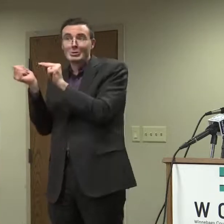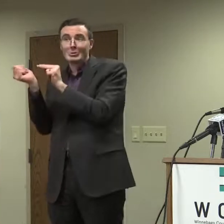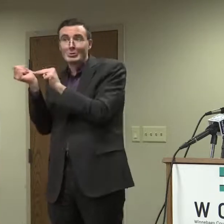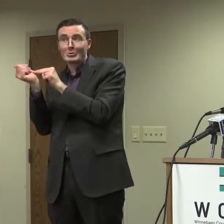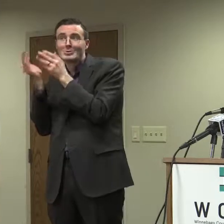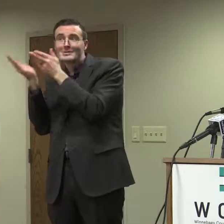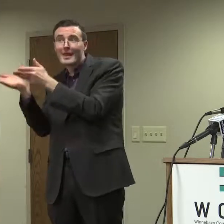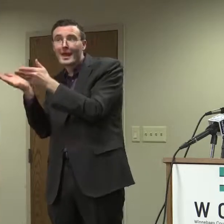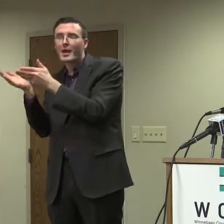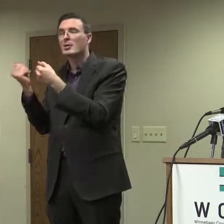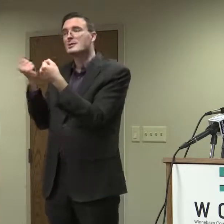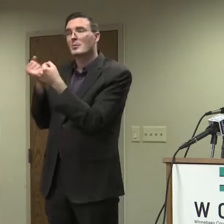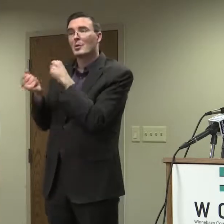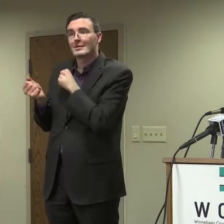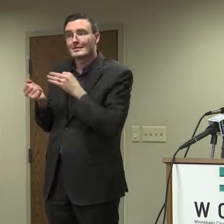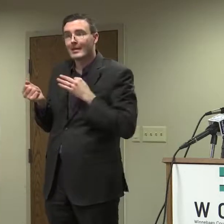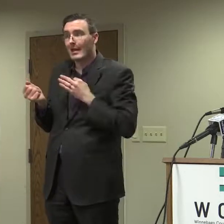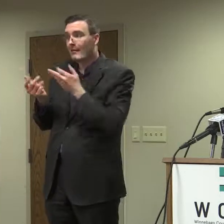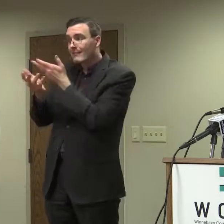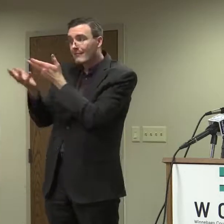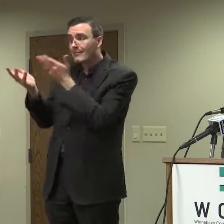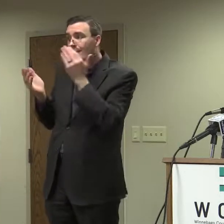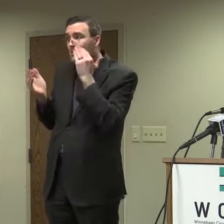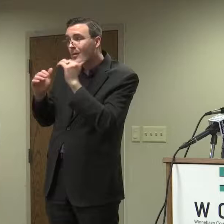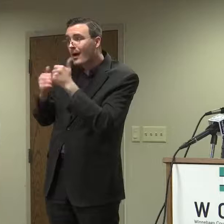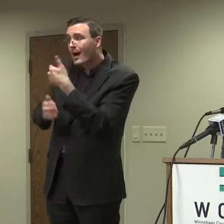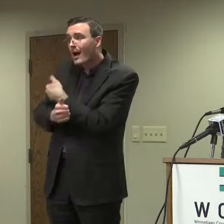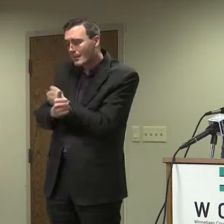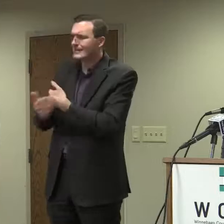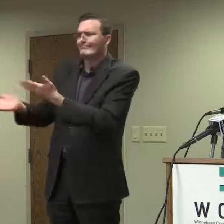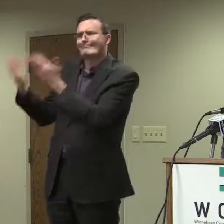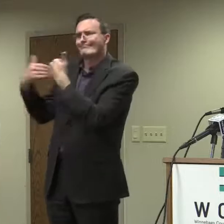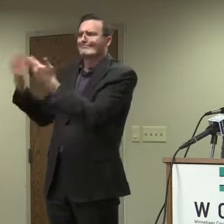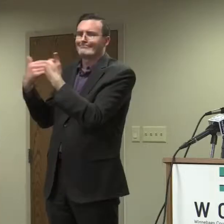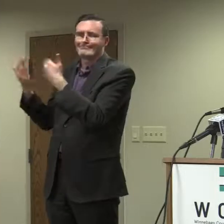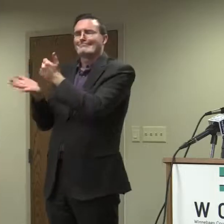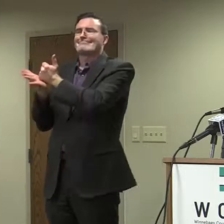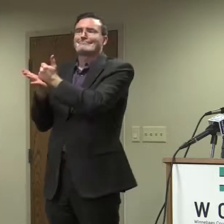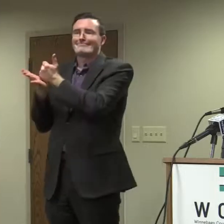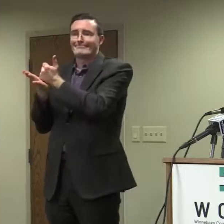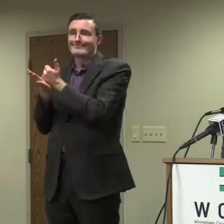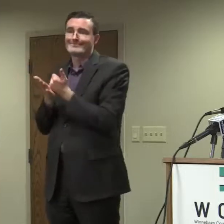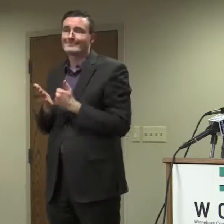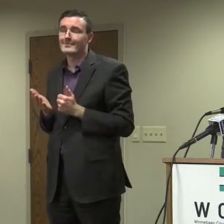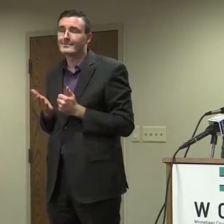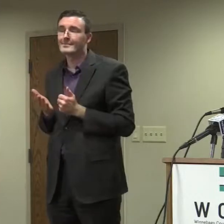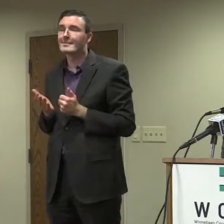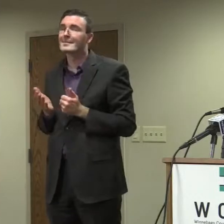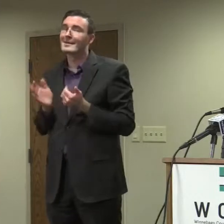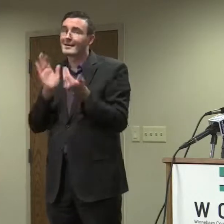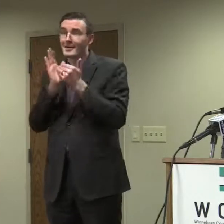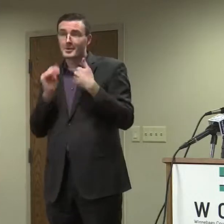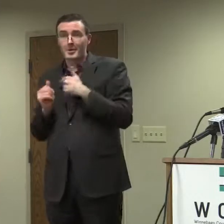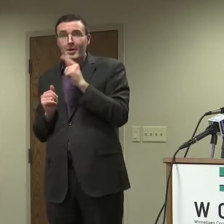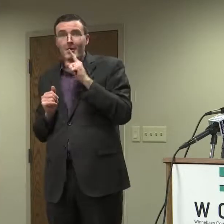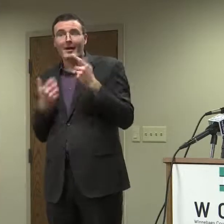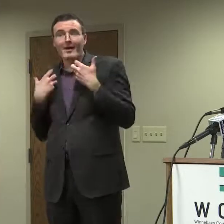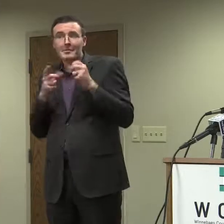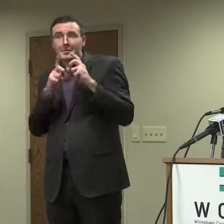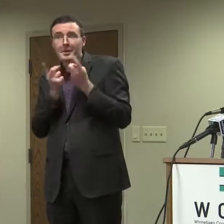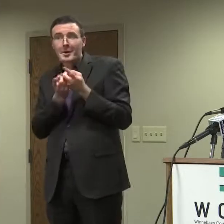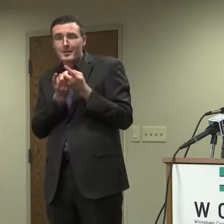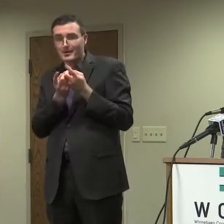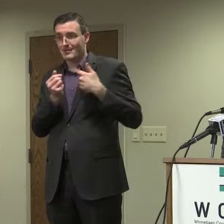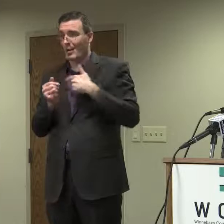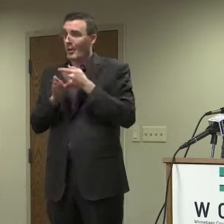at those schools to help us vaccinate. I think we've talked about before, health department is, again, we are not, our primary focus